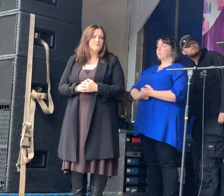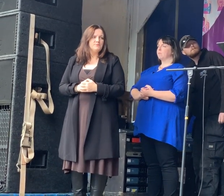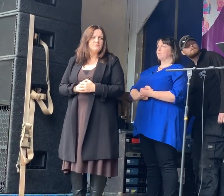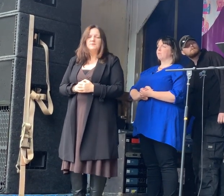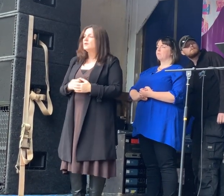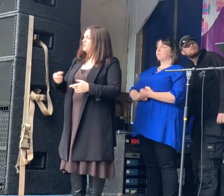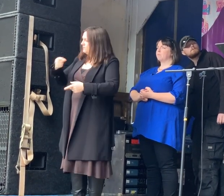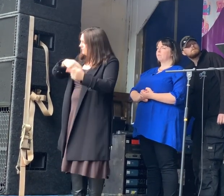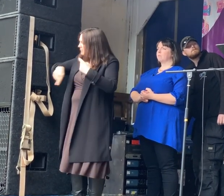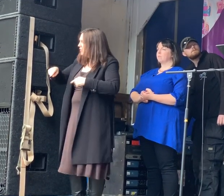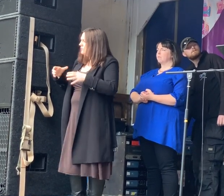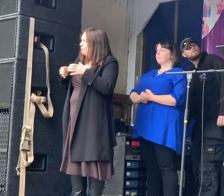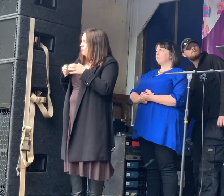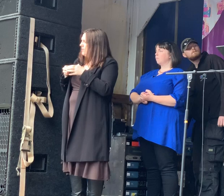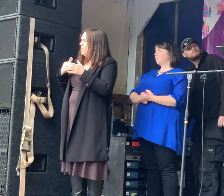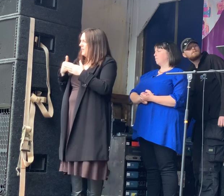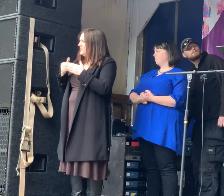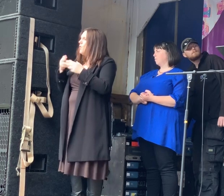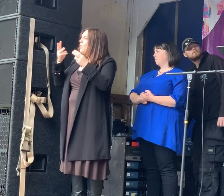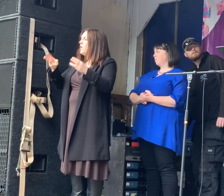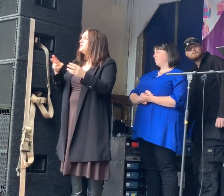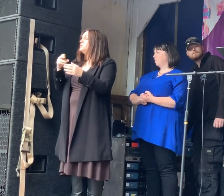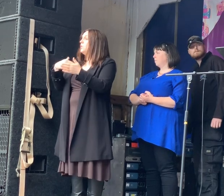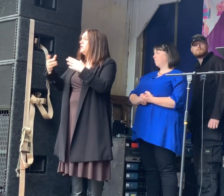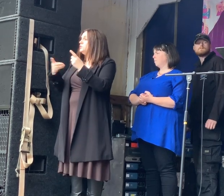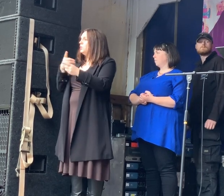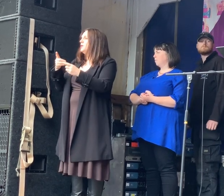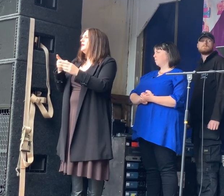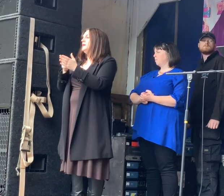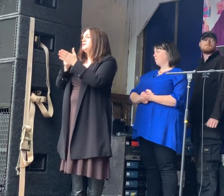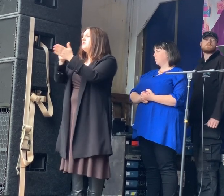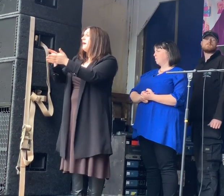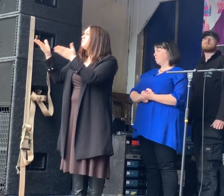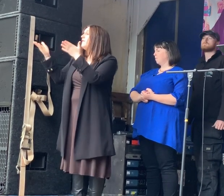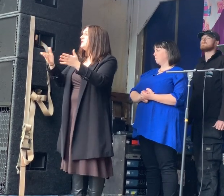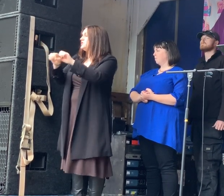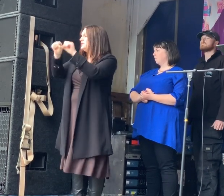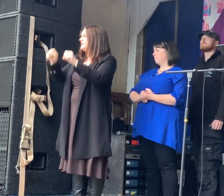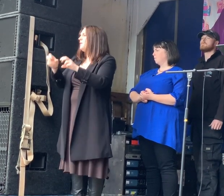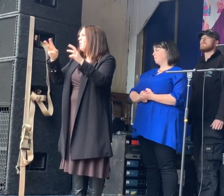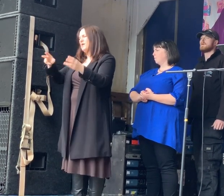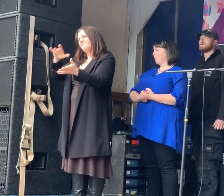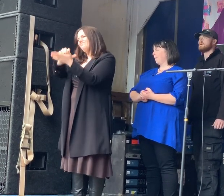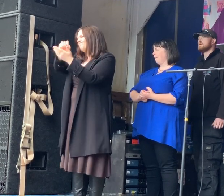Mercy also seeks the eventual abolition of the direct provision system.